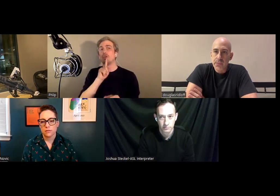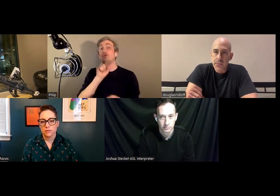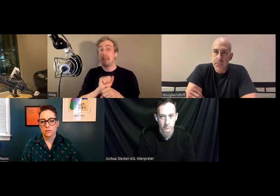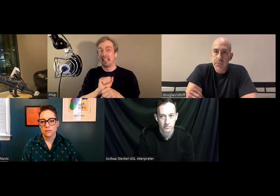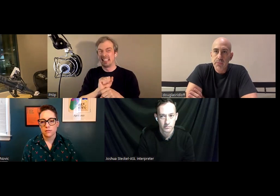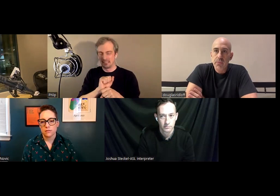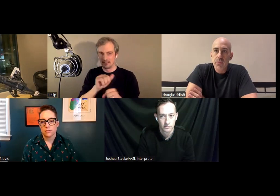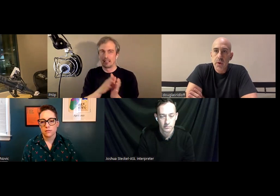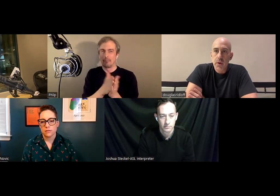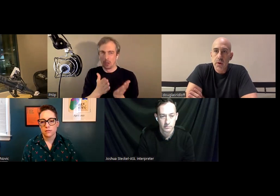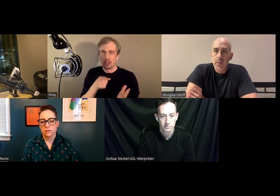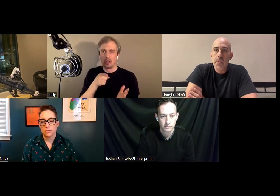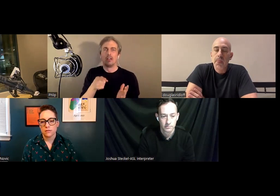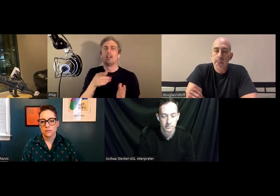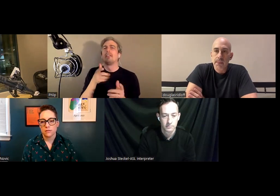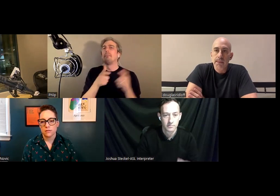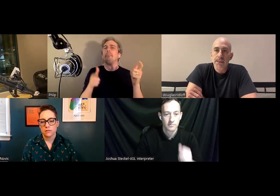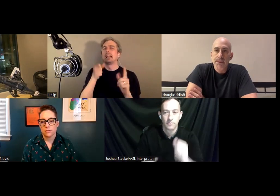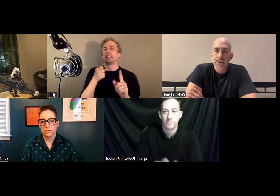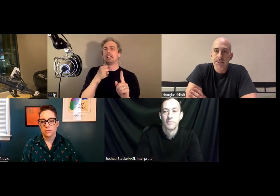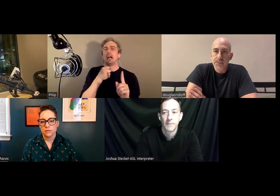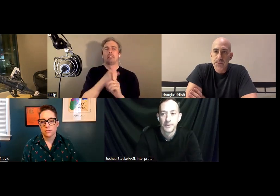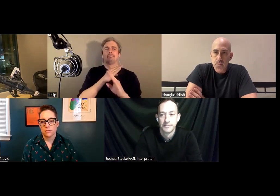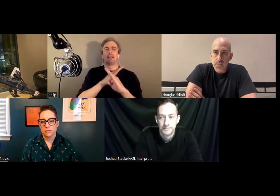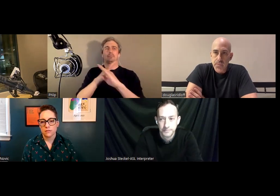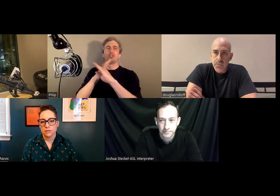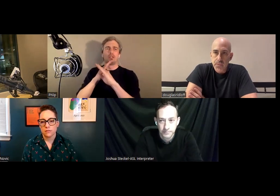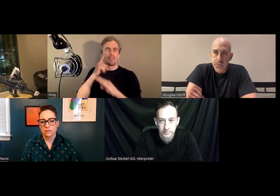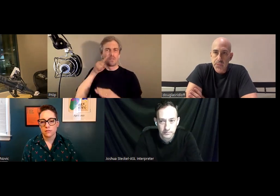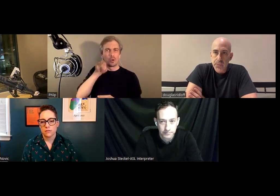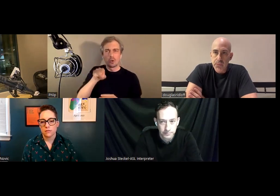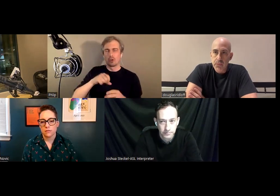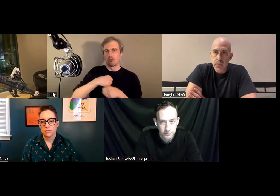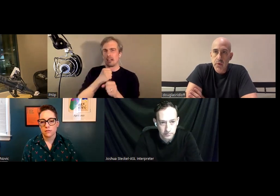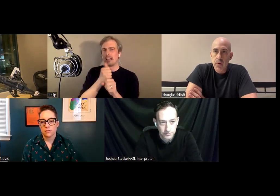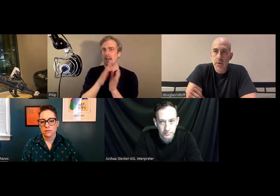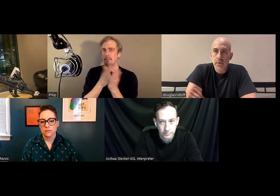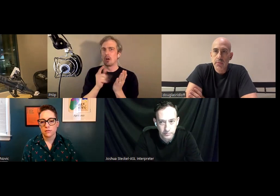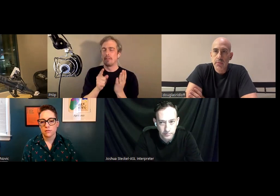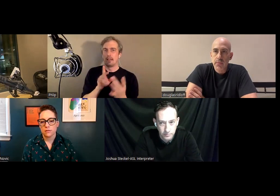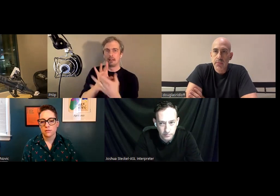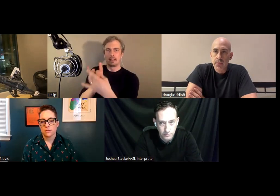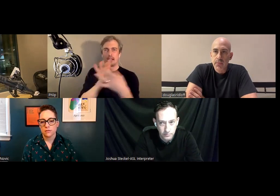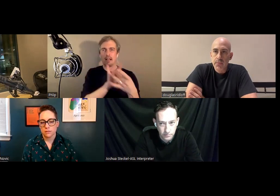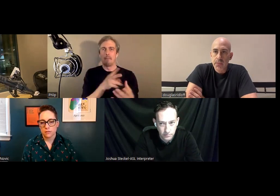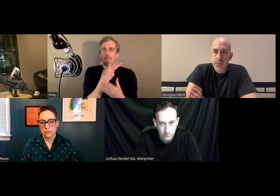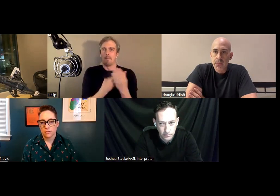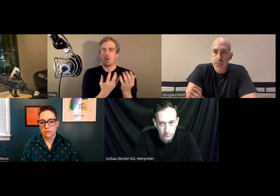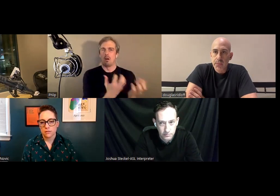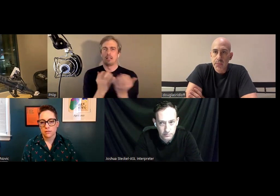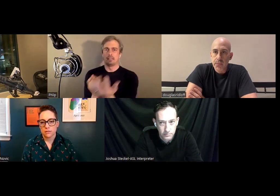obstacles for you in creating a book that spoke to and connected with both audiences?